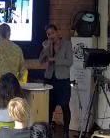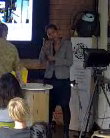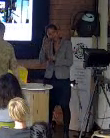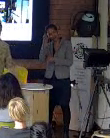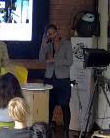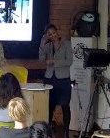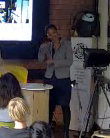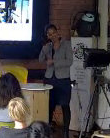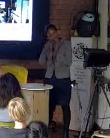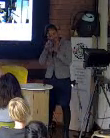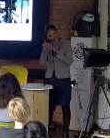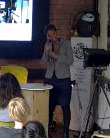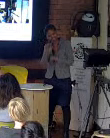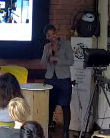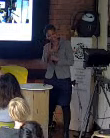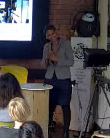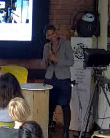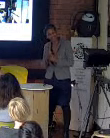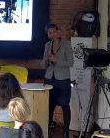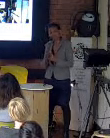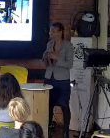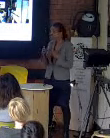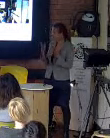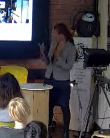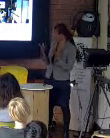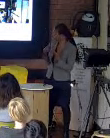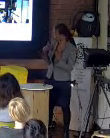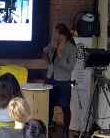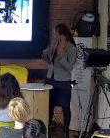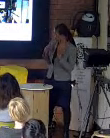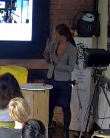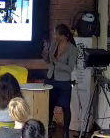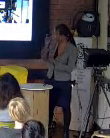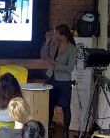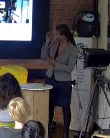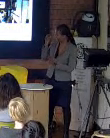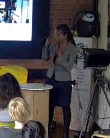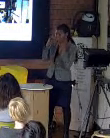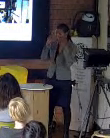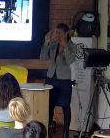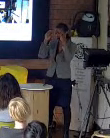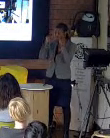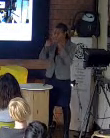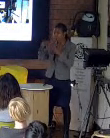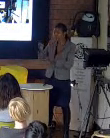yeah, another avenue to explore. Thanks.